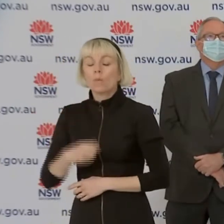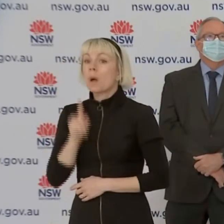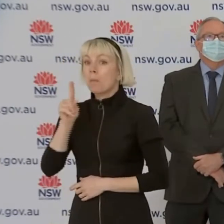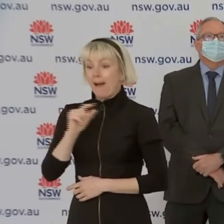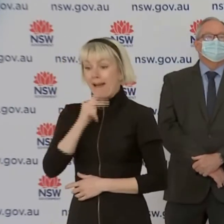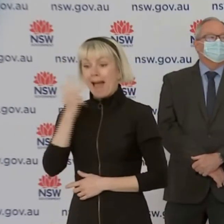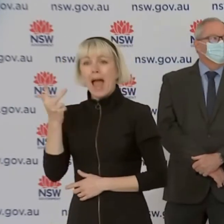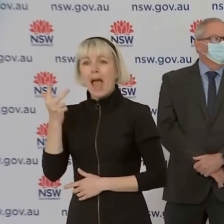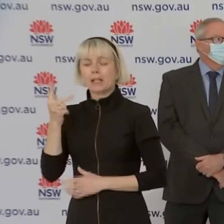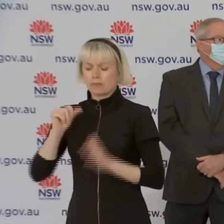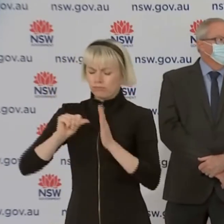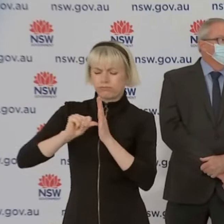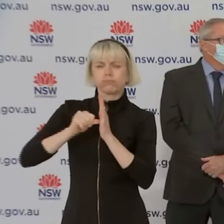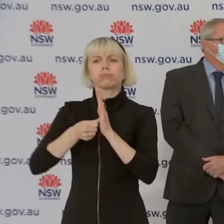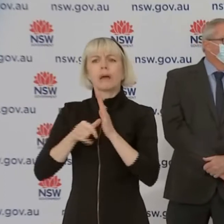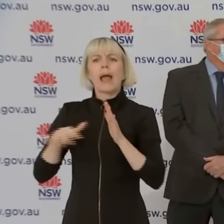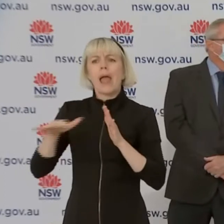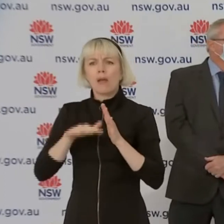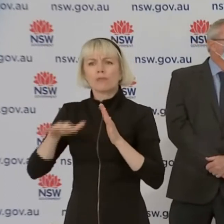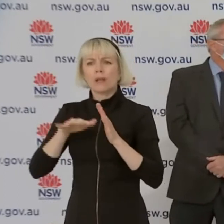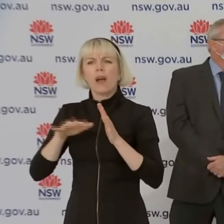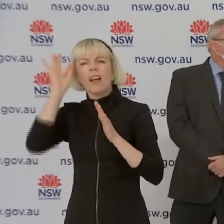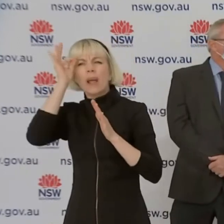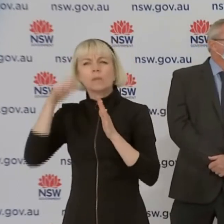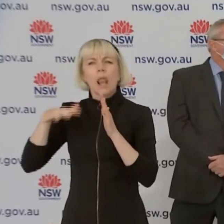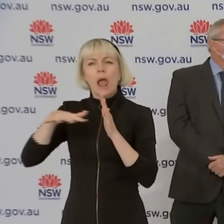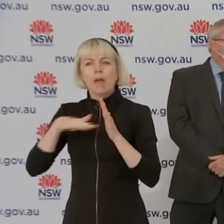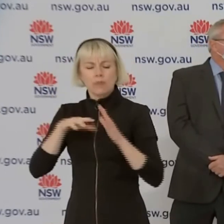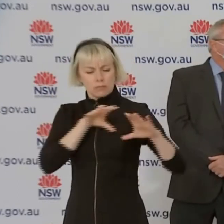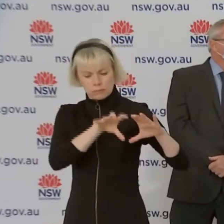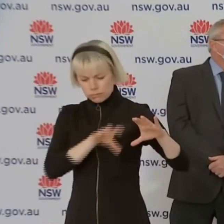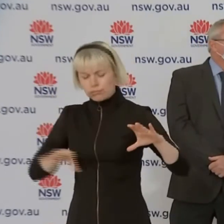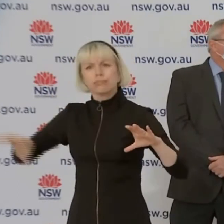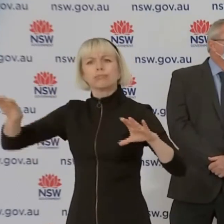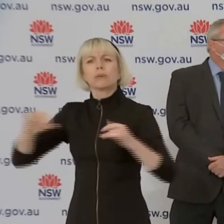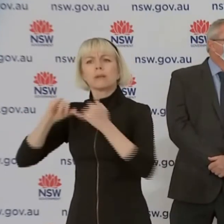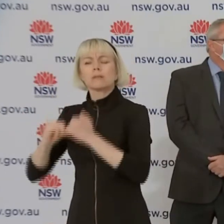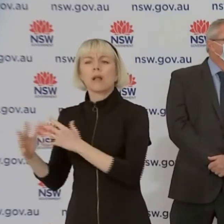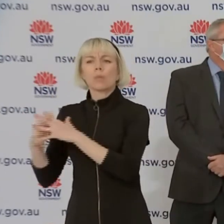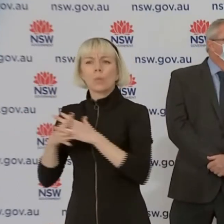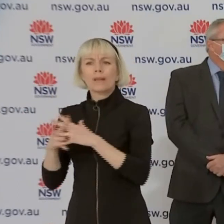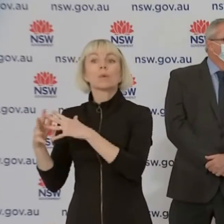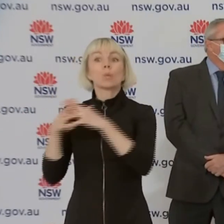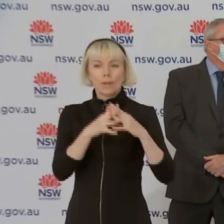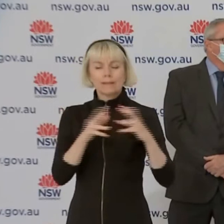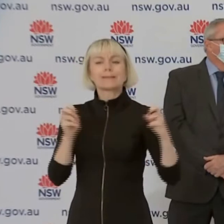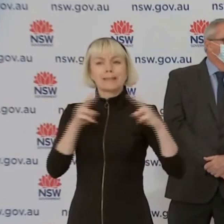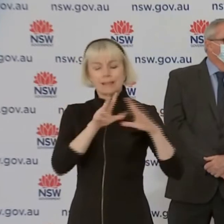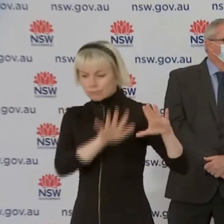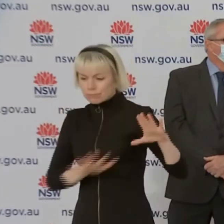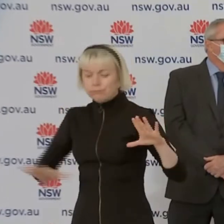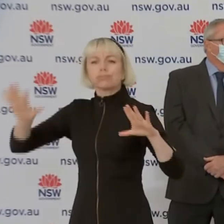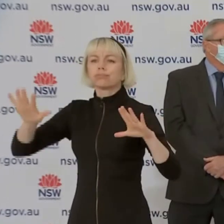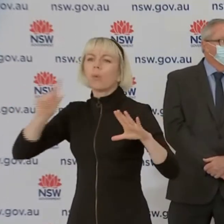concern in particular, which is why we're having them vaccinated from the 9th of August, but obviously it takes a few weeks for the vaccine to